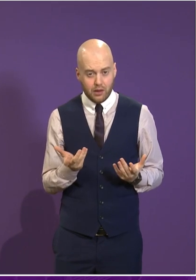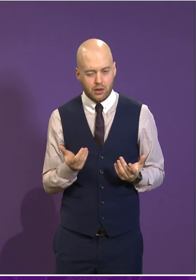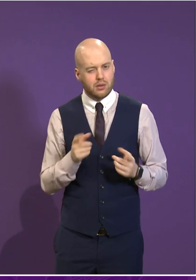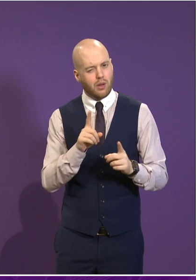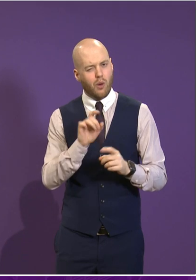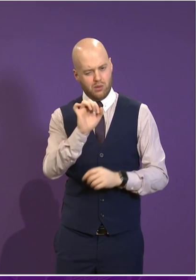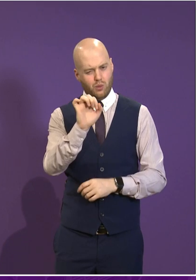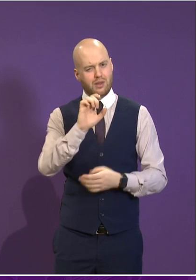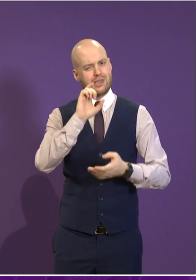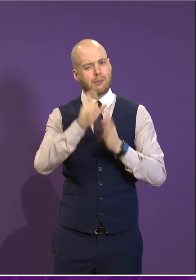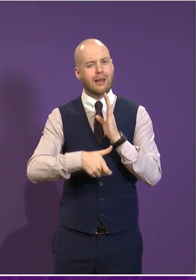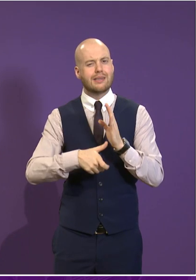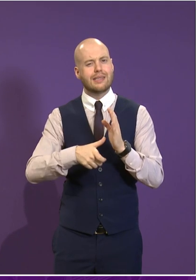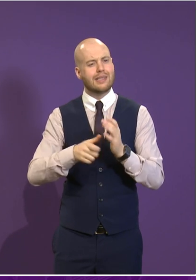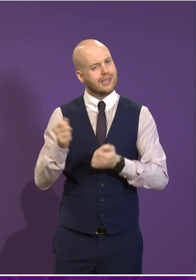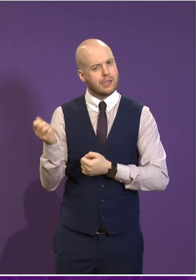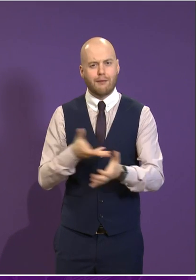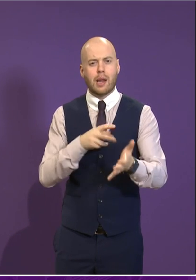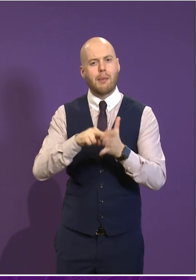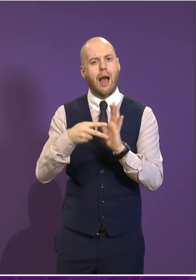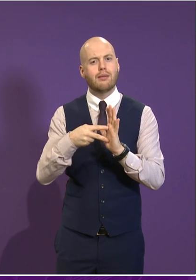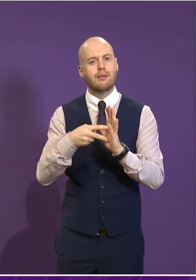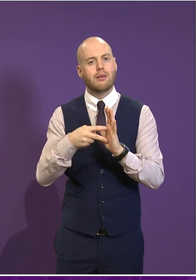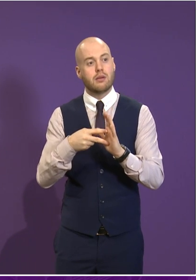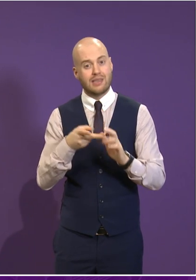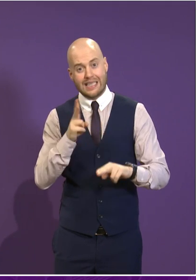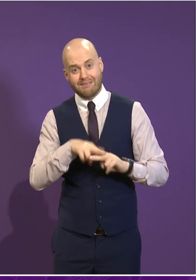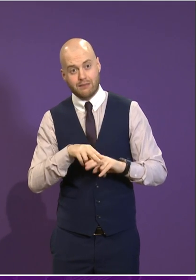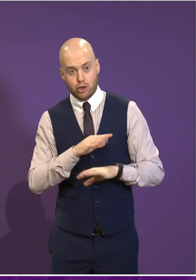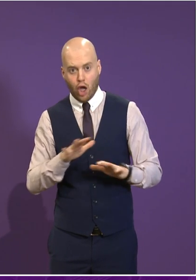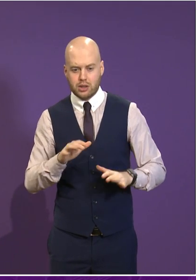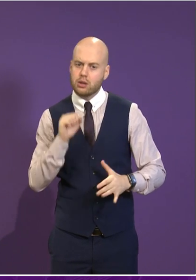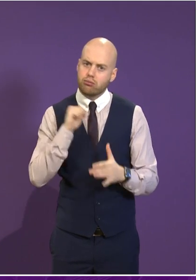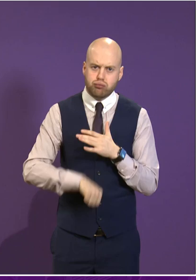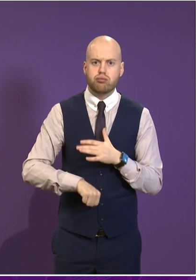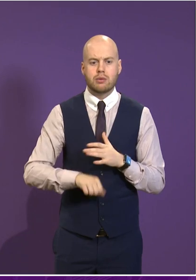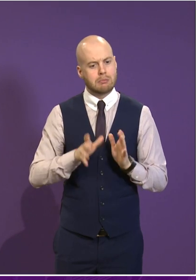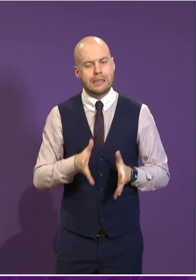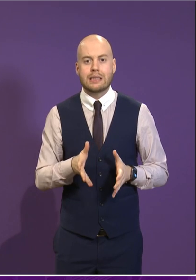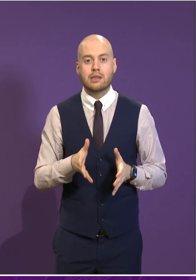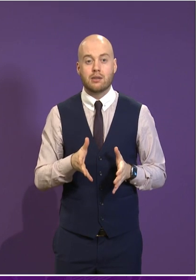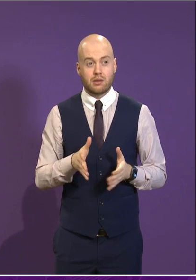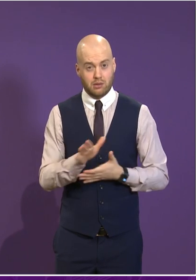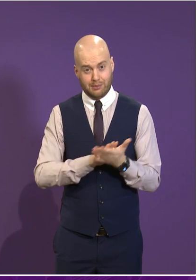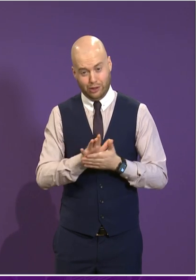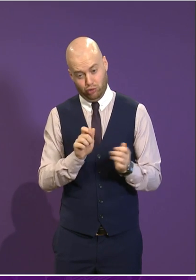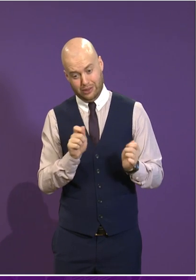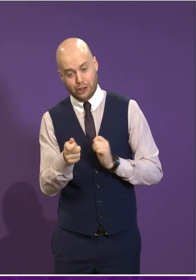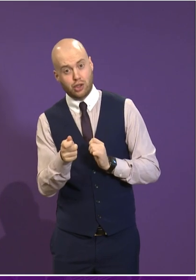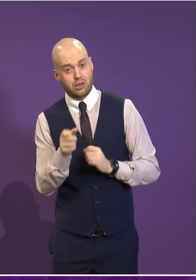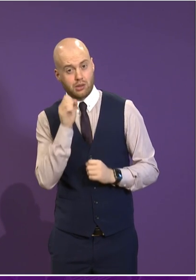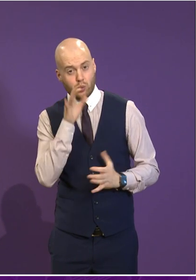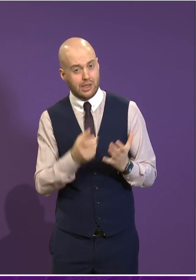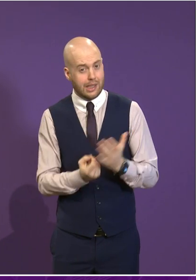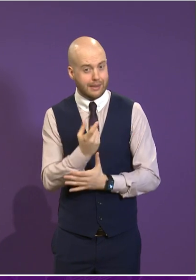disability delivery plan actually has teeth and sticks, it would appear that nothing much is going to change. So I